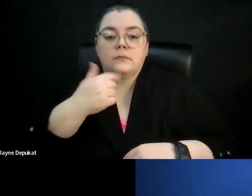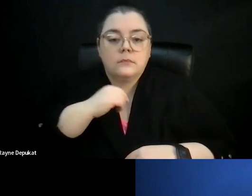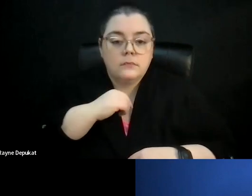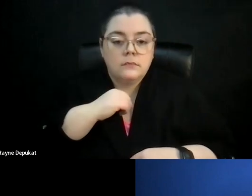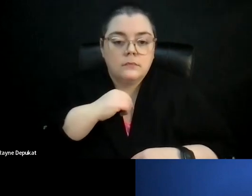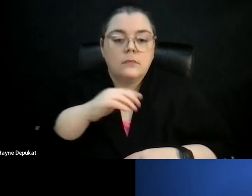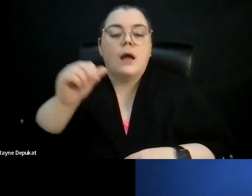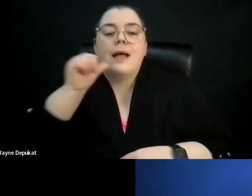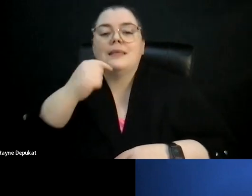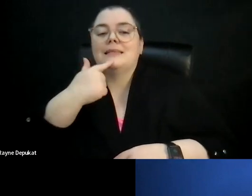Okay, Amy says